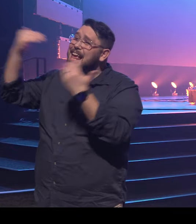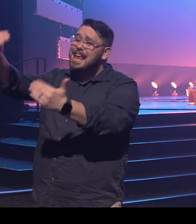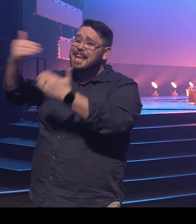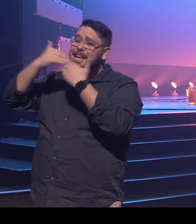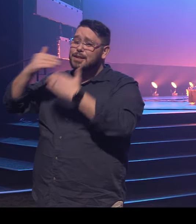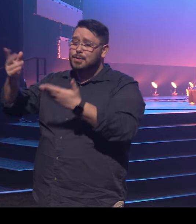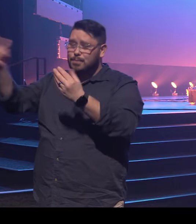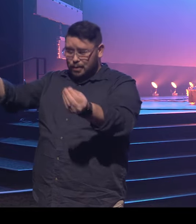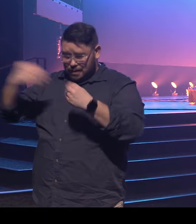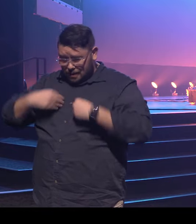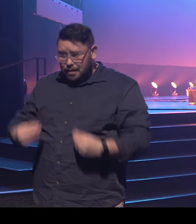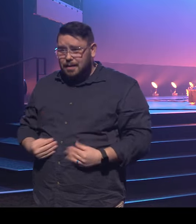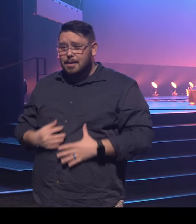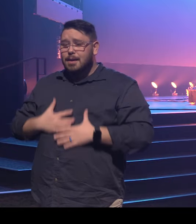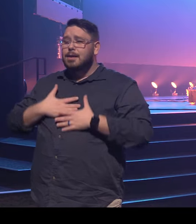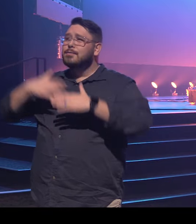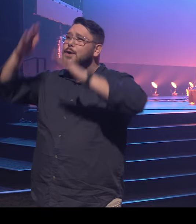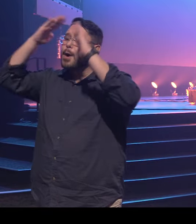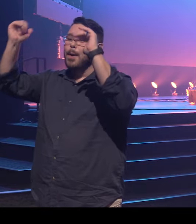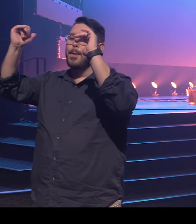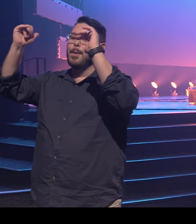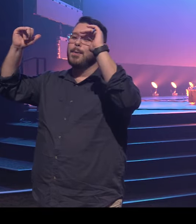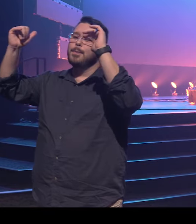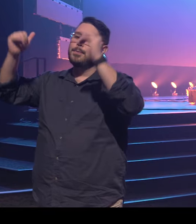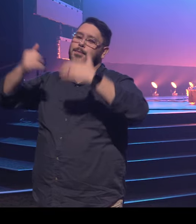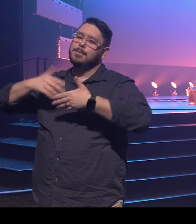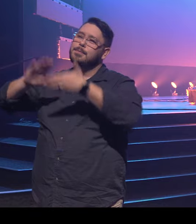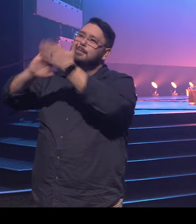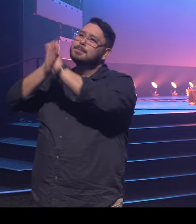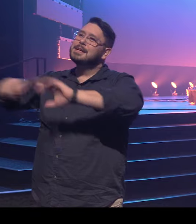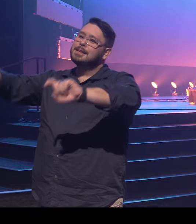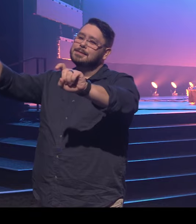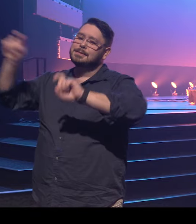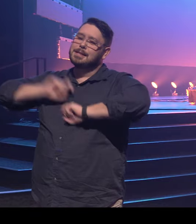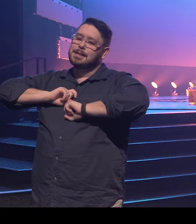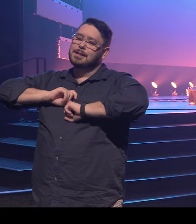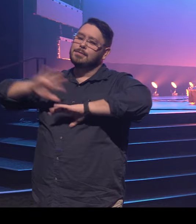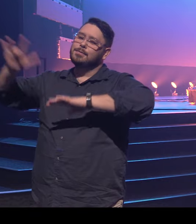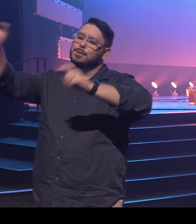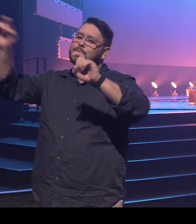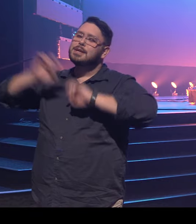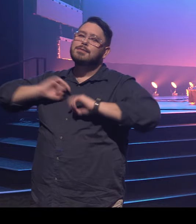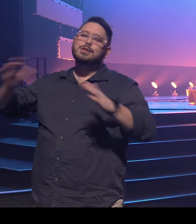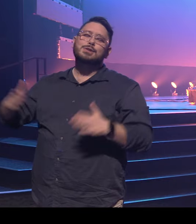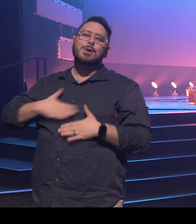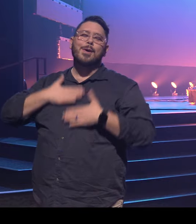hope. God, that you bring peace. That you bring joy.